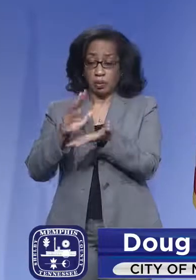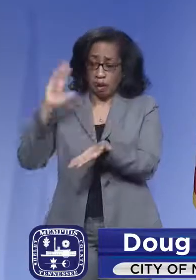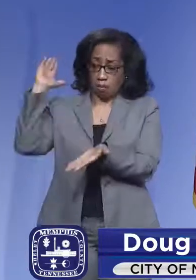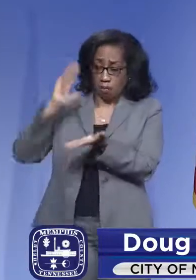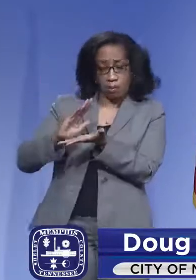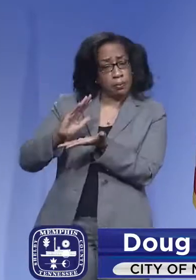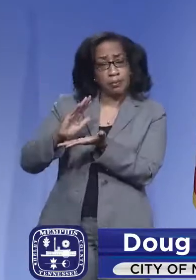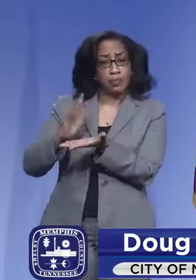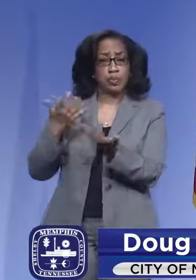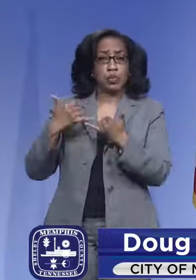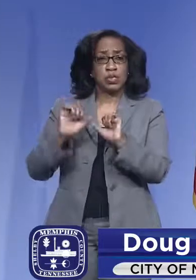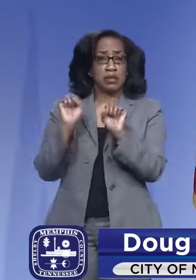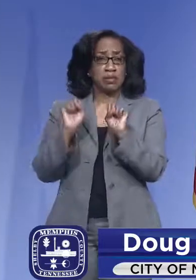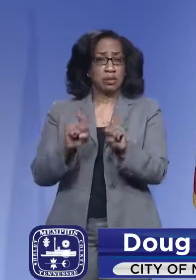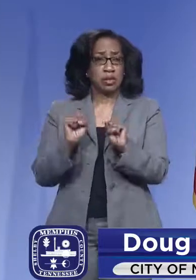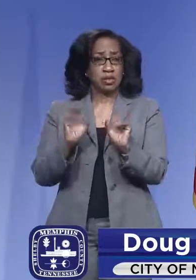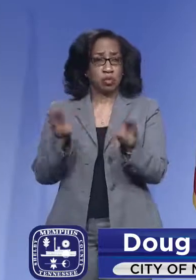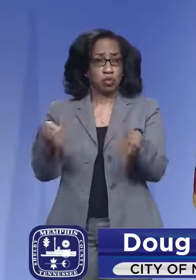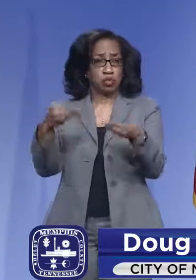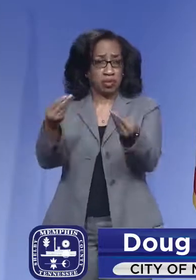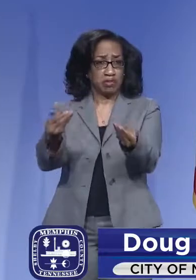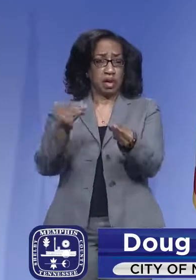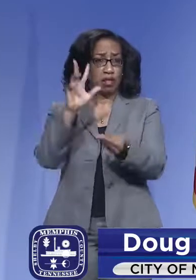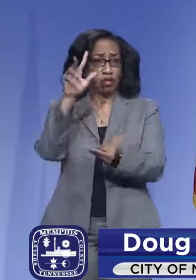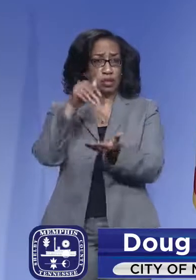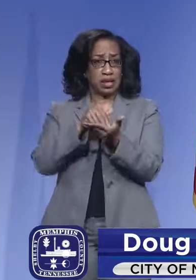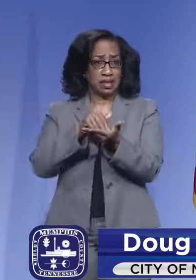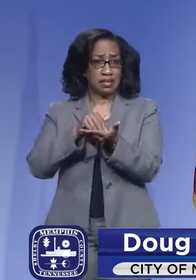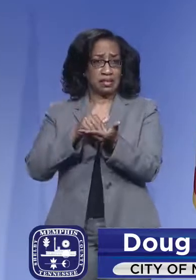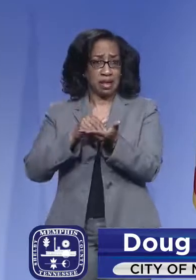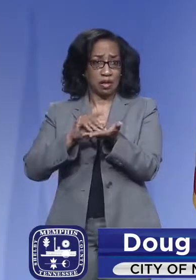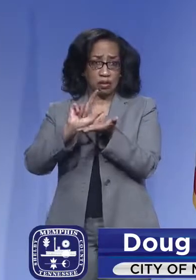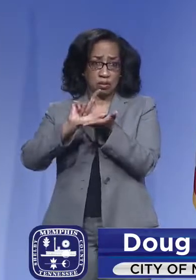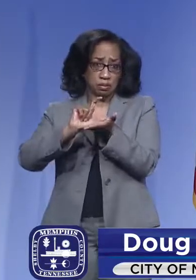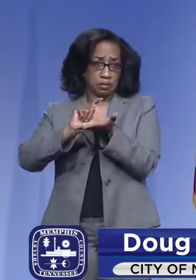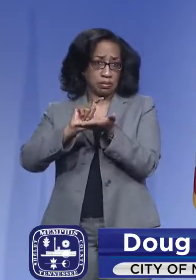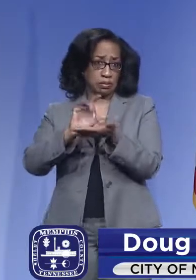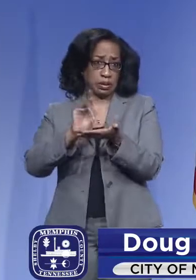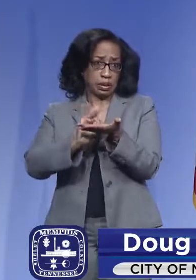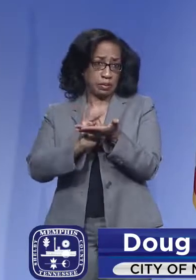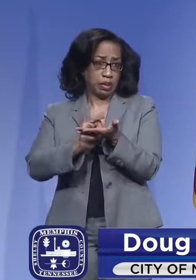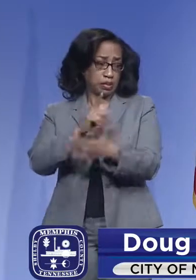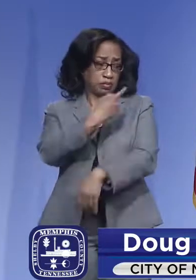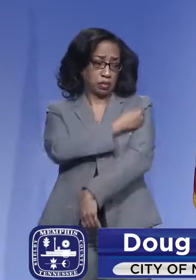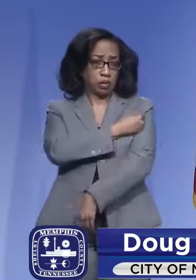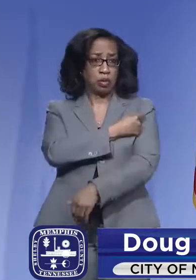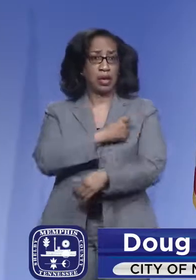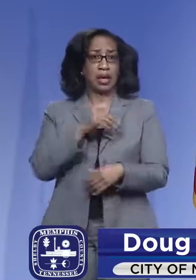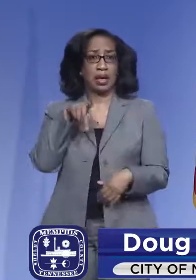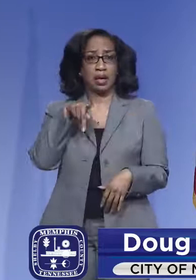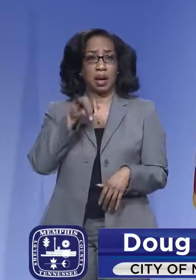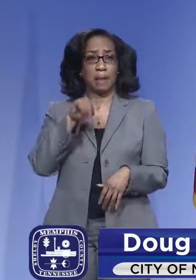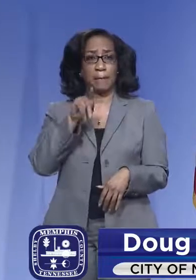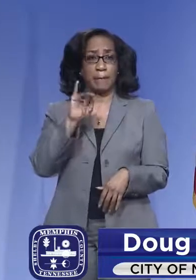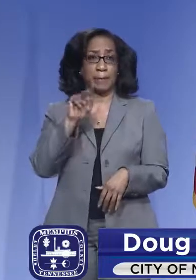still have the ability to provide 3,000 doses a day at the Pipkin site through the Community Vaccination Center.